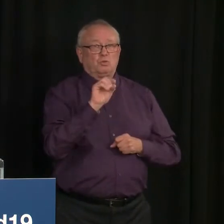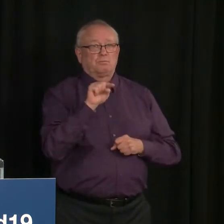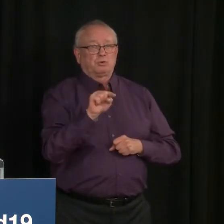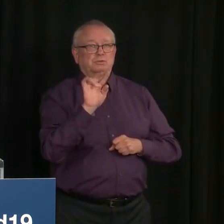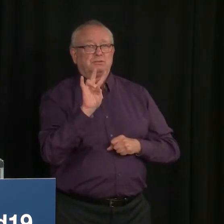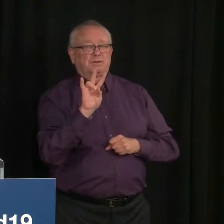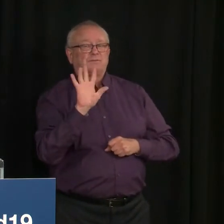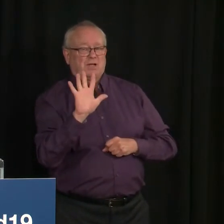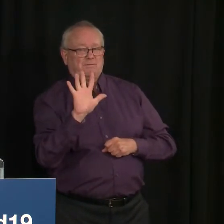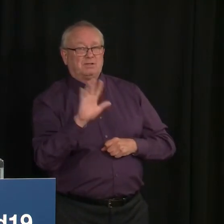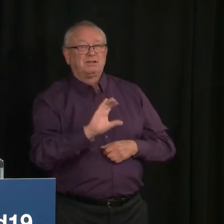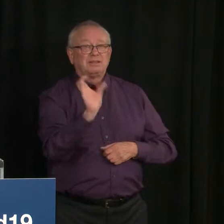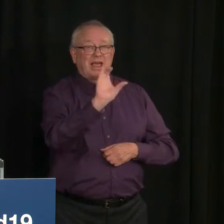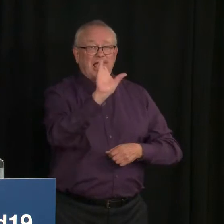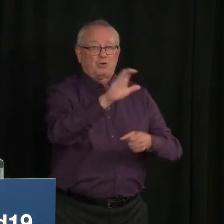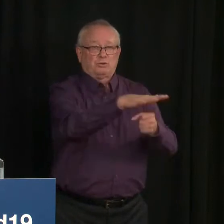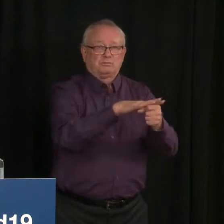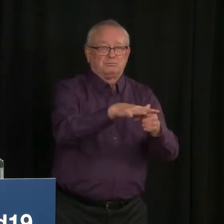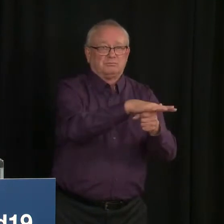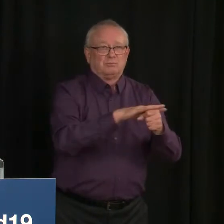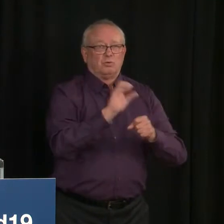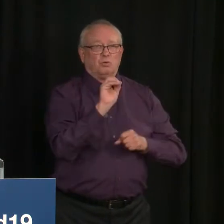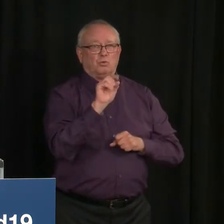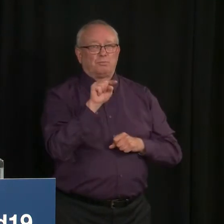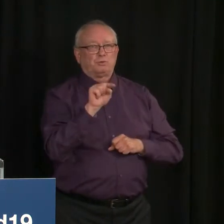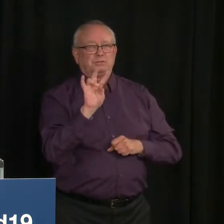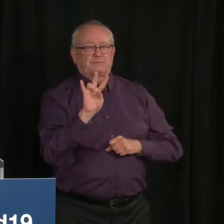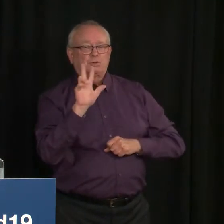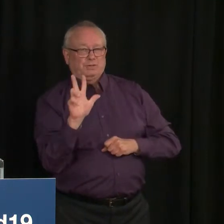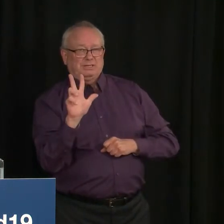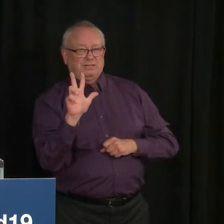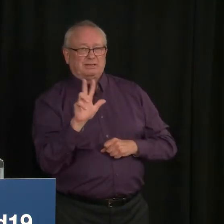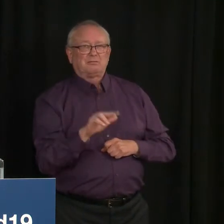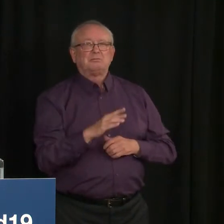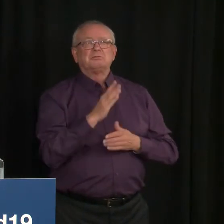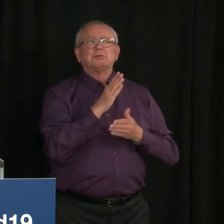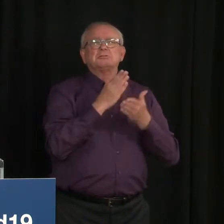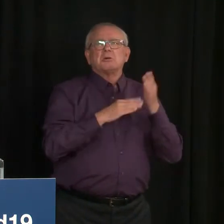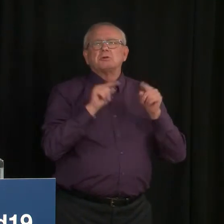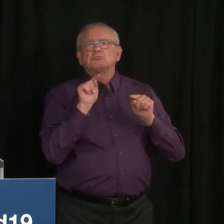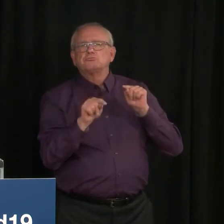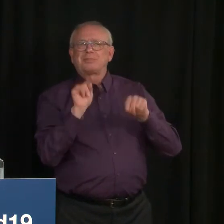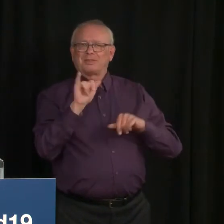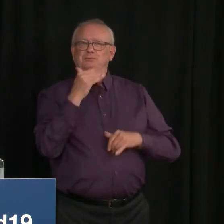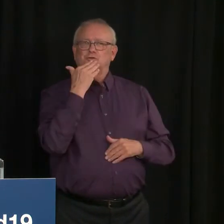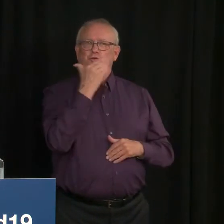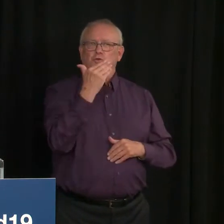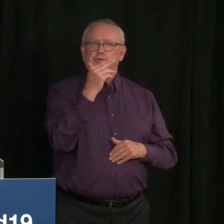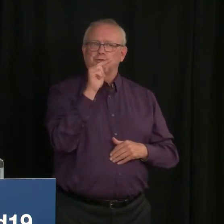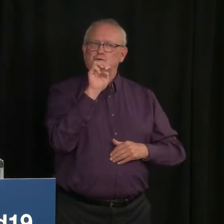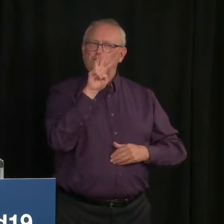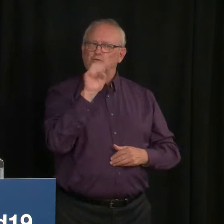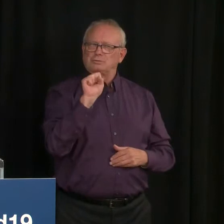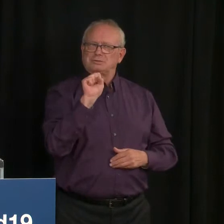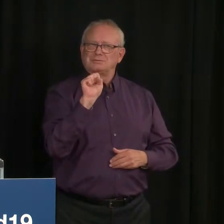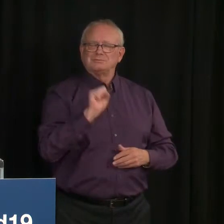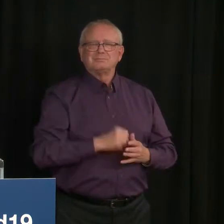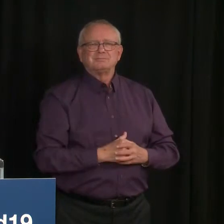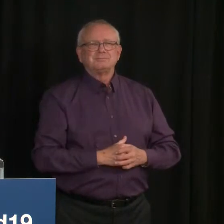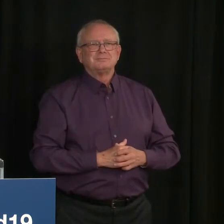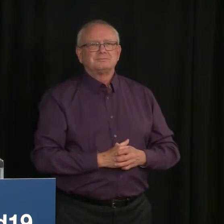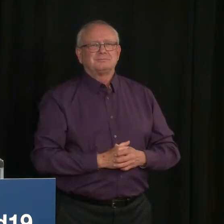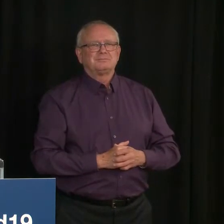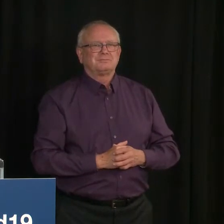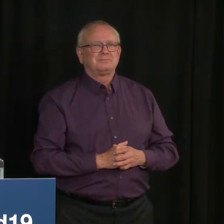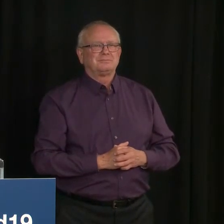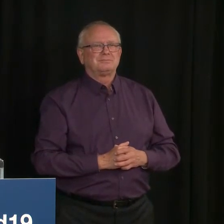working. We continue to screen all positive samples for variants of concern and have identified 74 additional